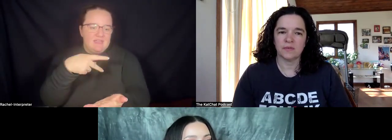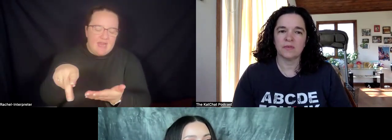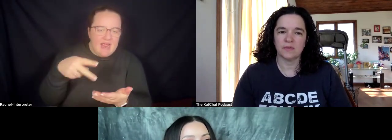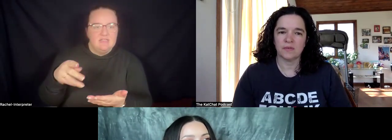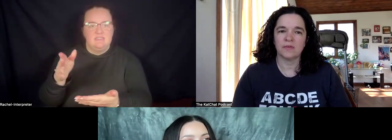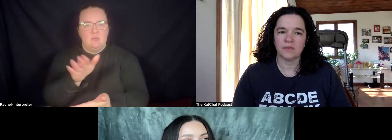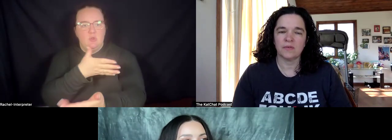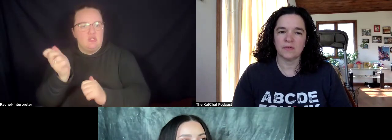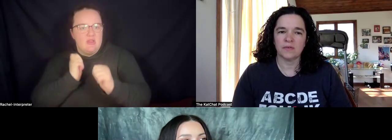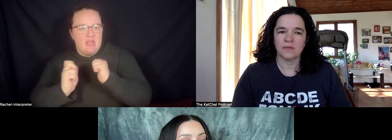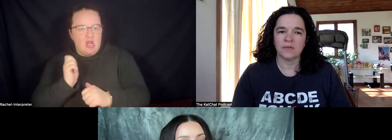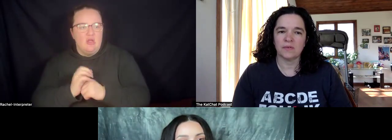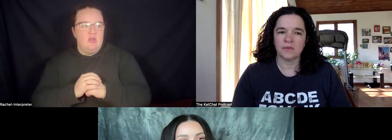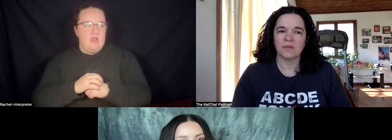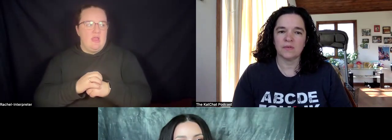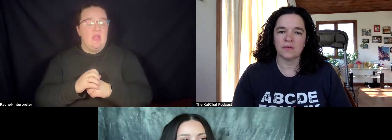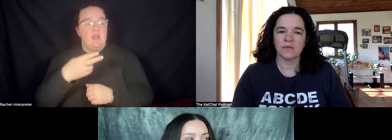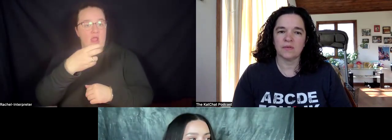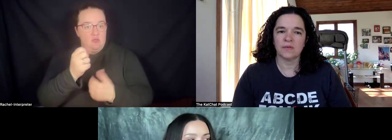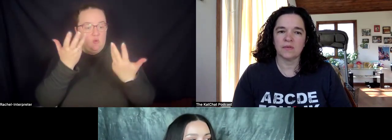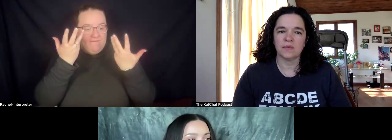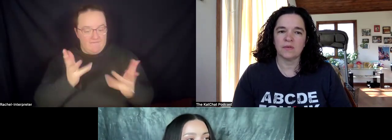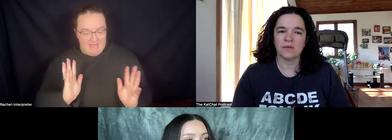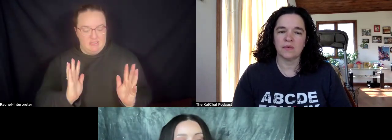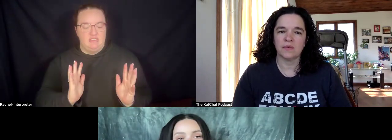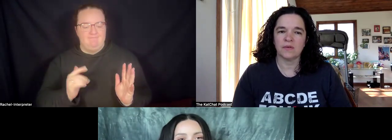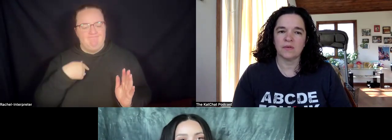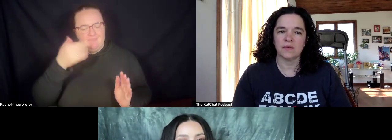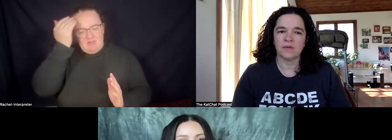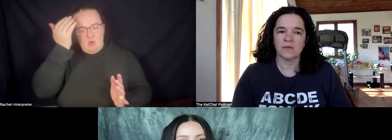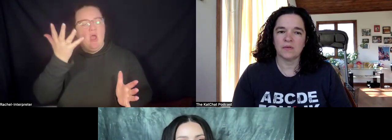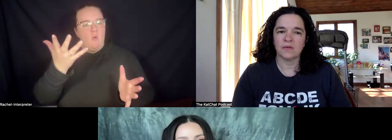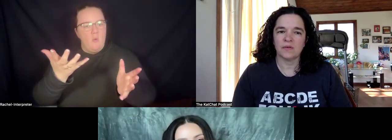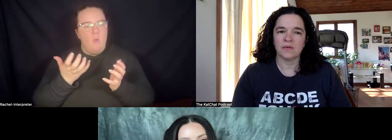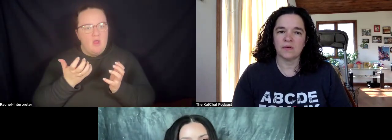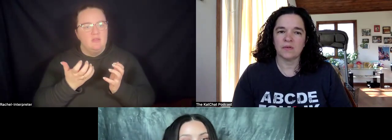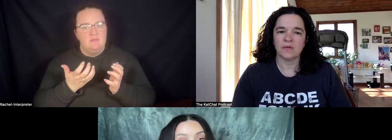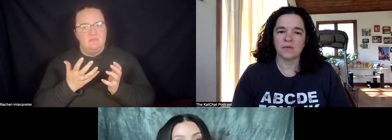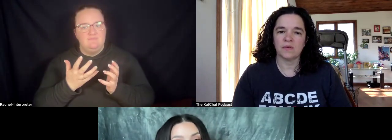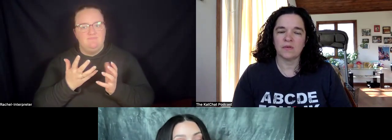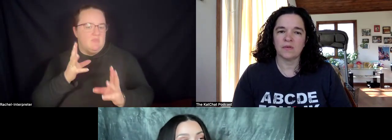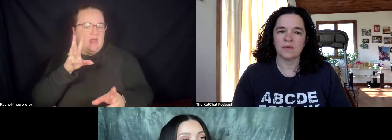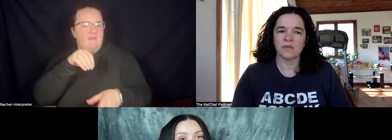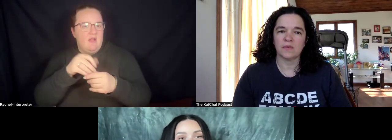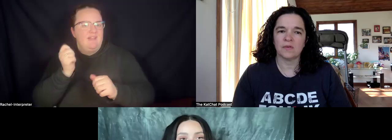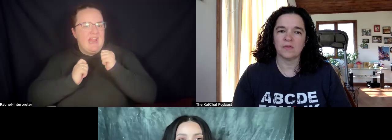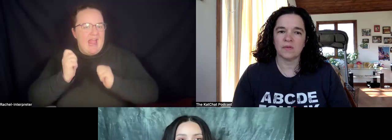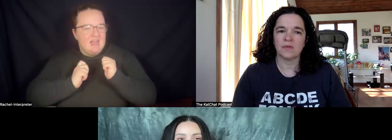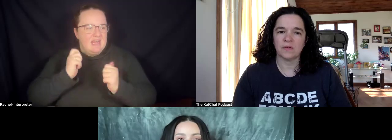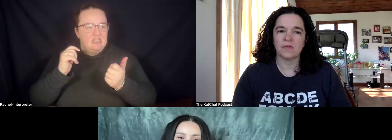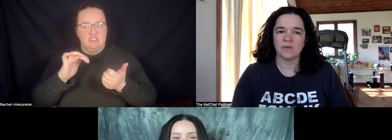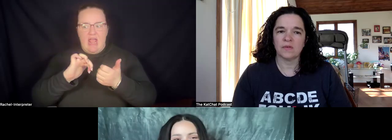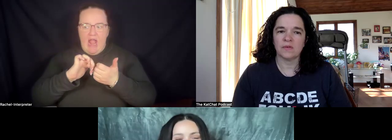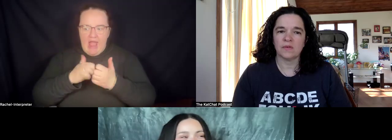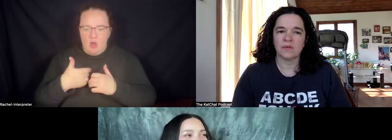And then when I left high school, I knew that I wanted to go and become an actor, and it was just about how do